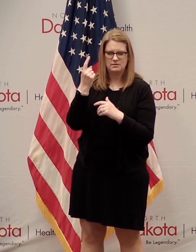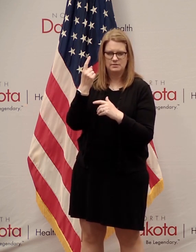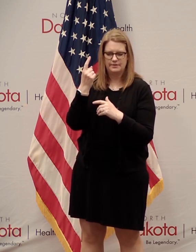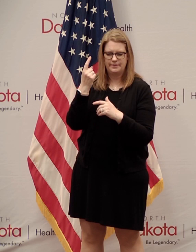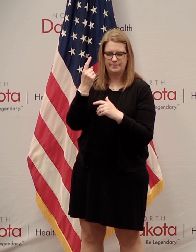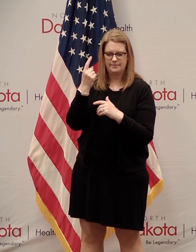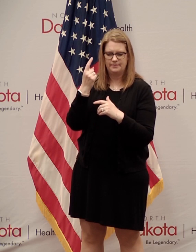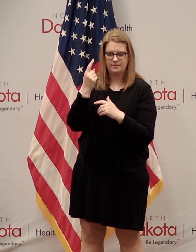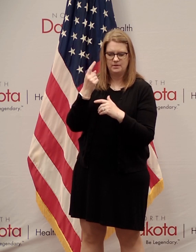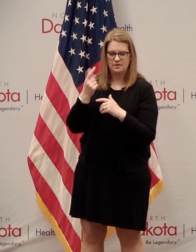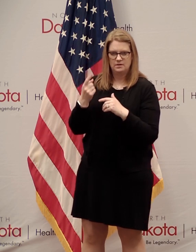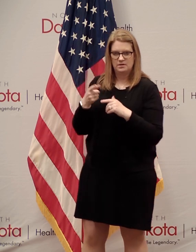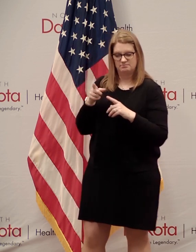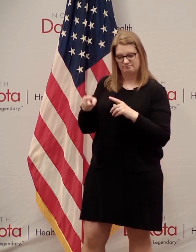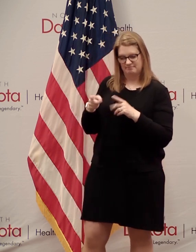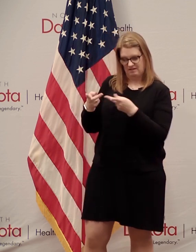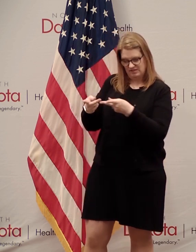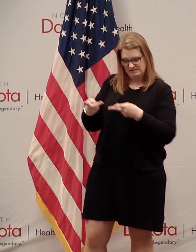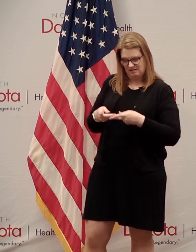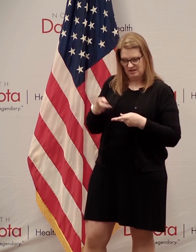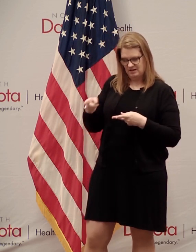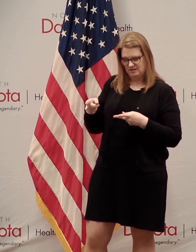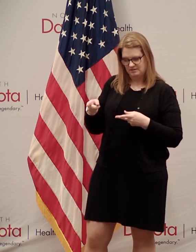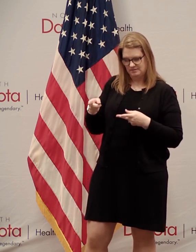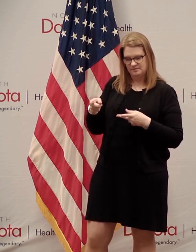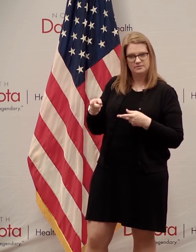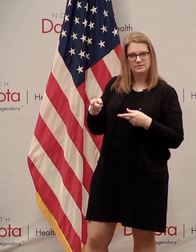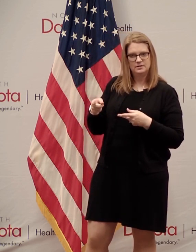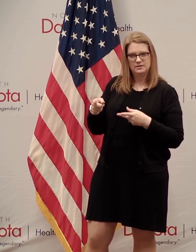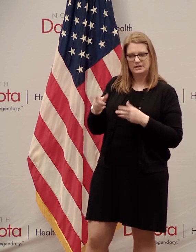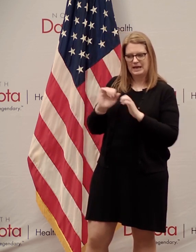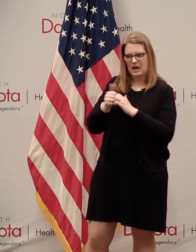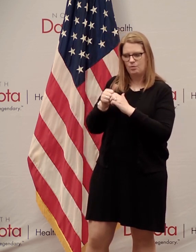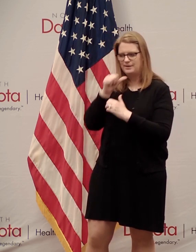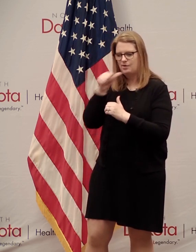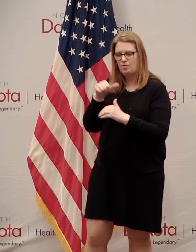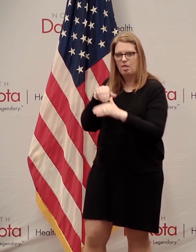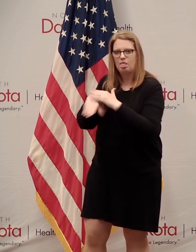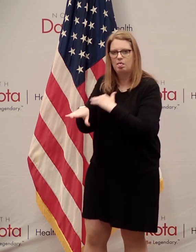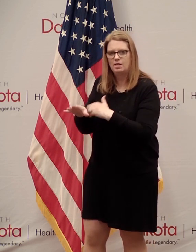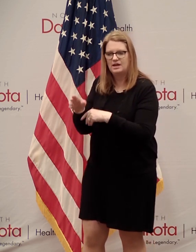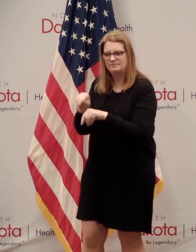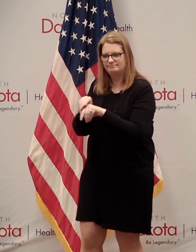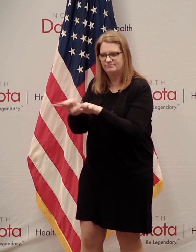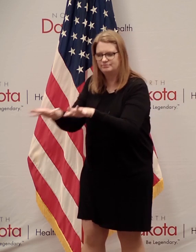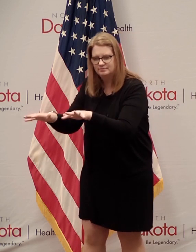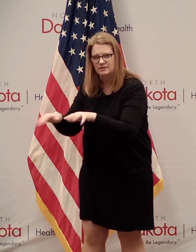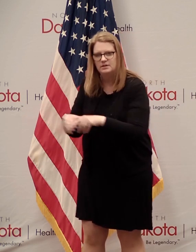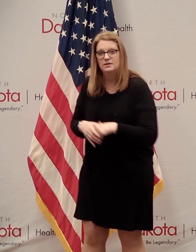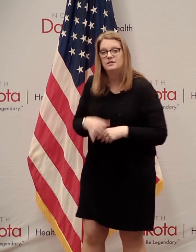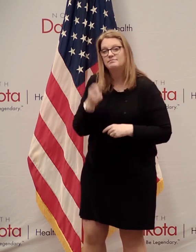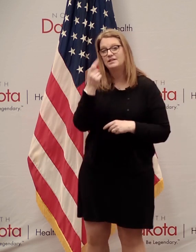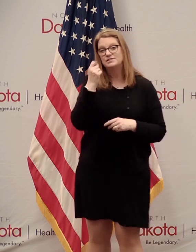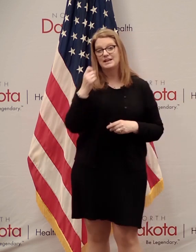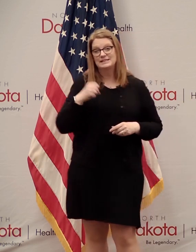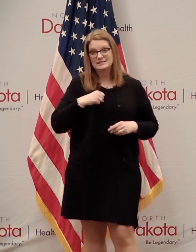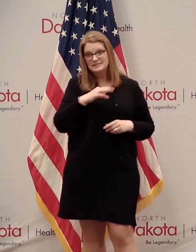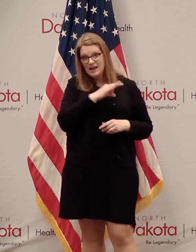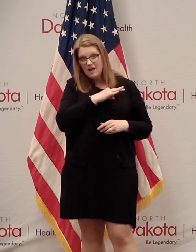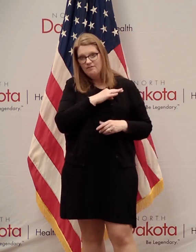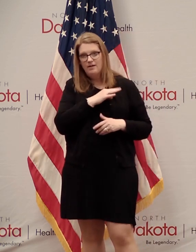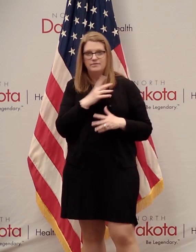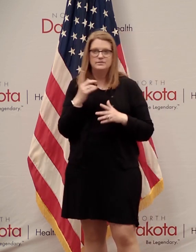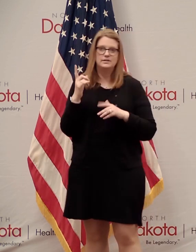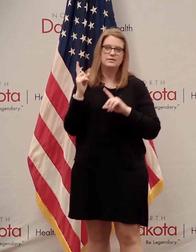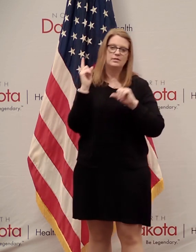into a facility? Again, we're doing a great job of restricting visitors, but staff have to come and go every day. And so staff